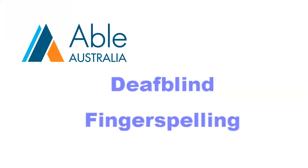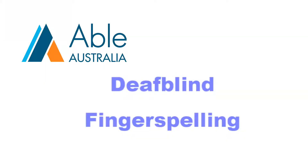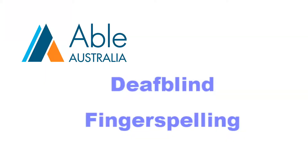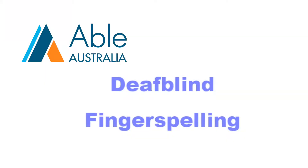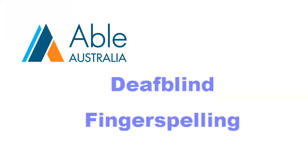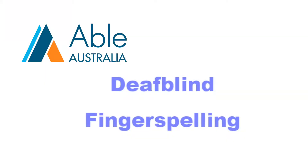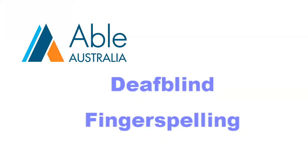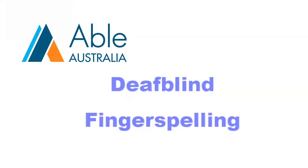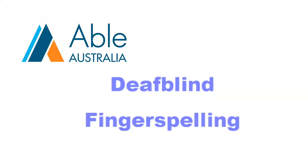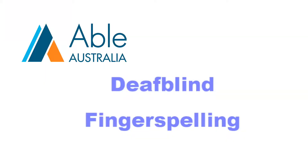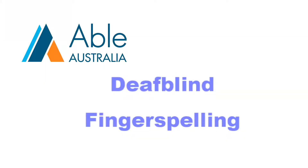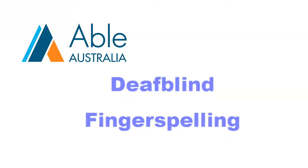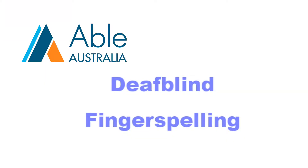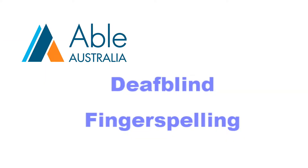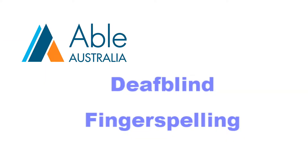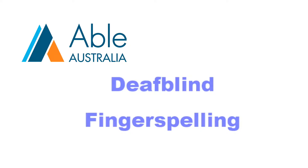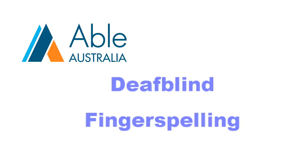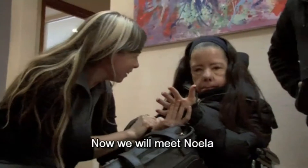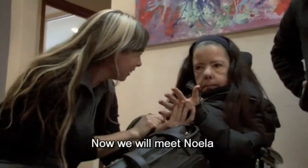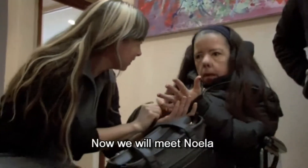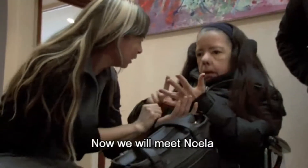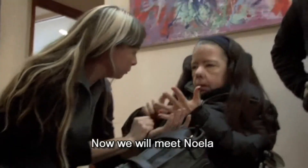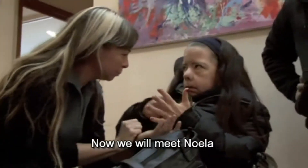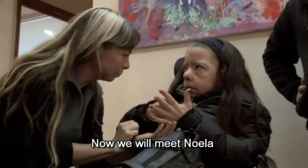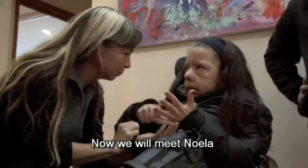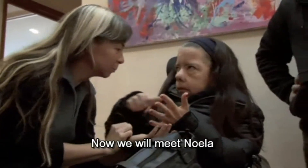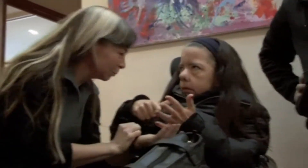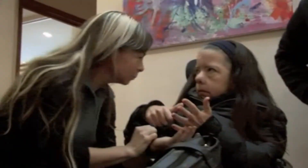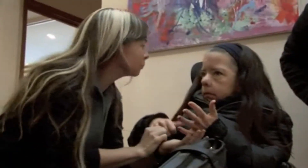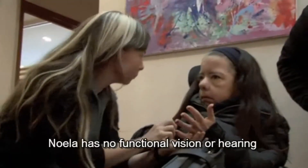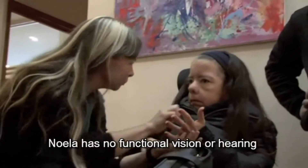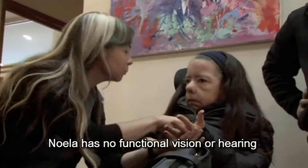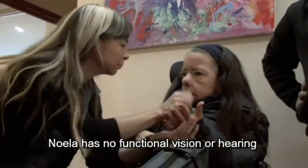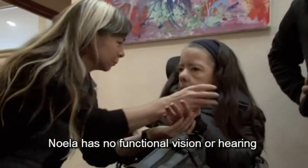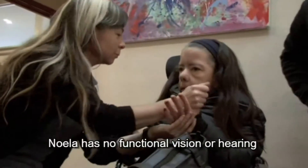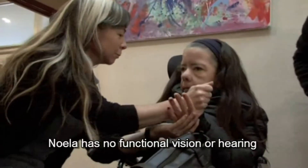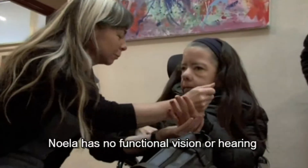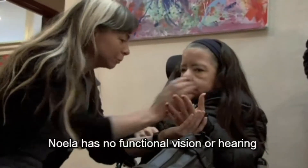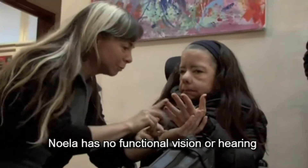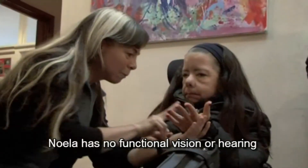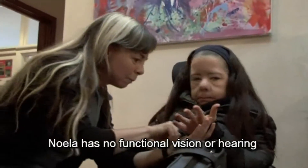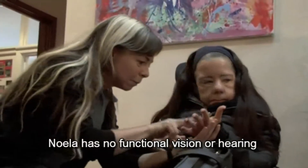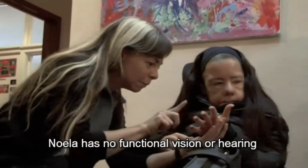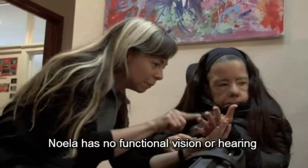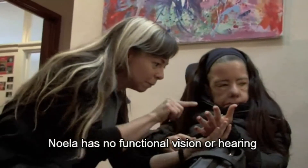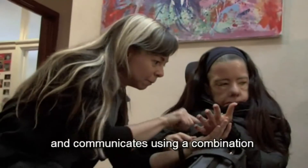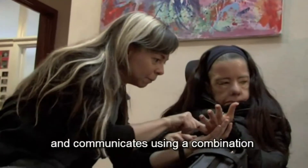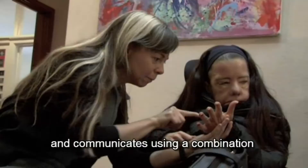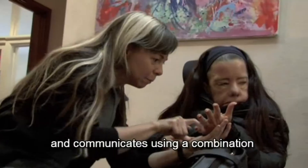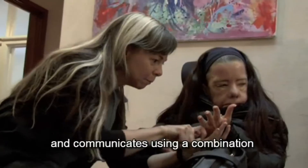Deafblind fingerspelling. Now we will meet Nola. Nola has no functional vision or hearing and communicates